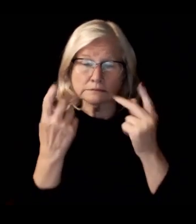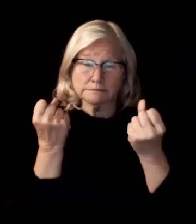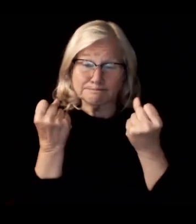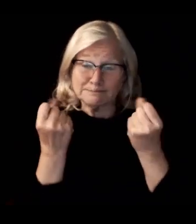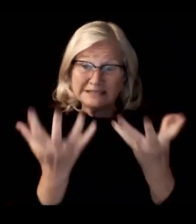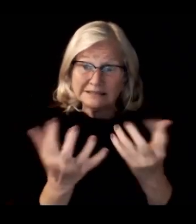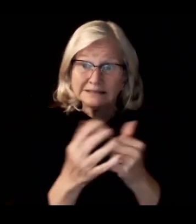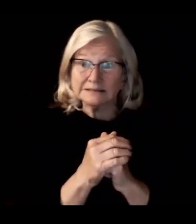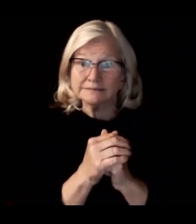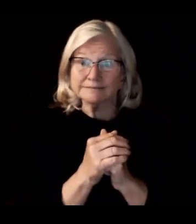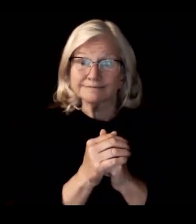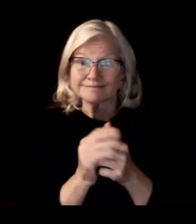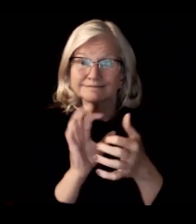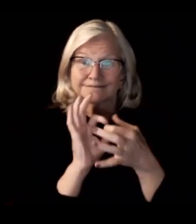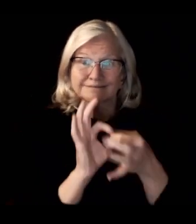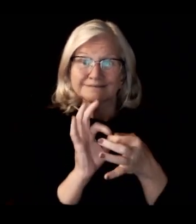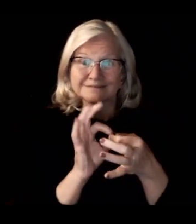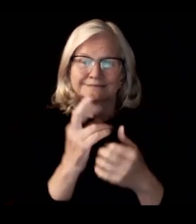social